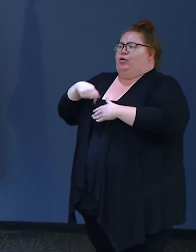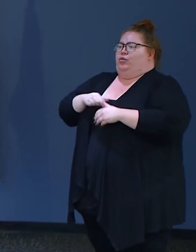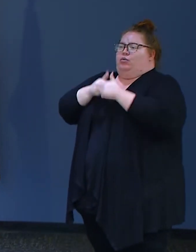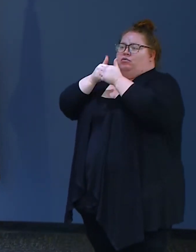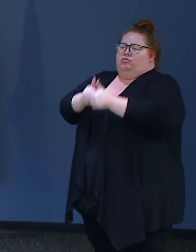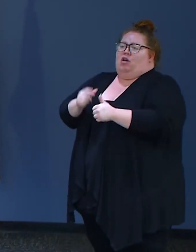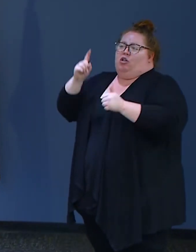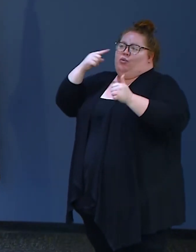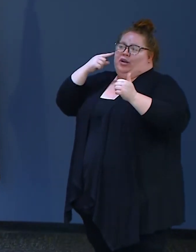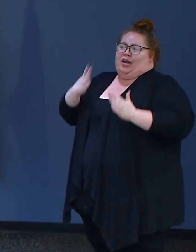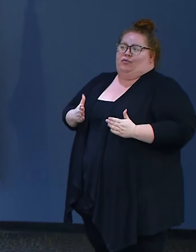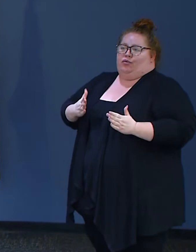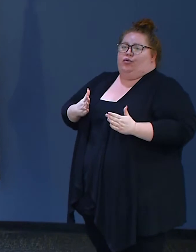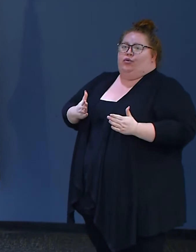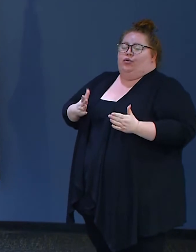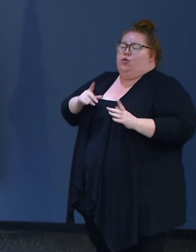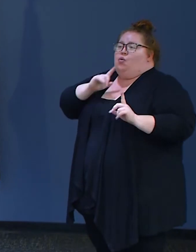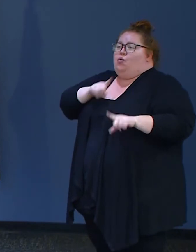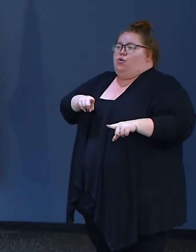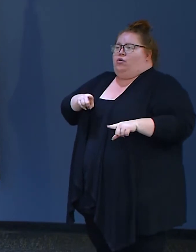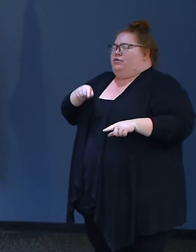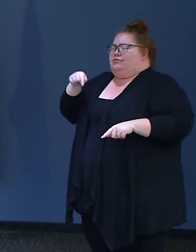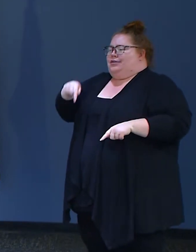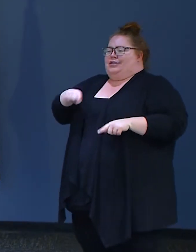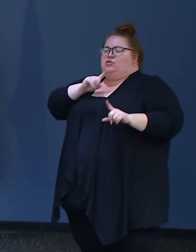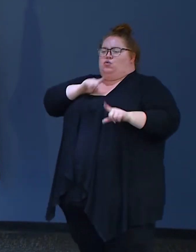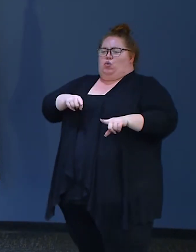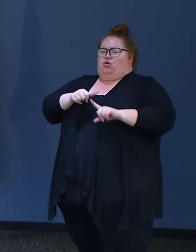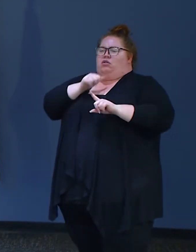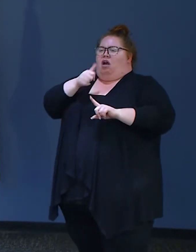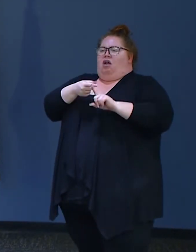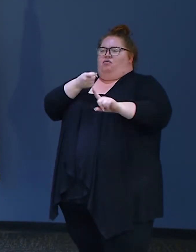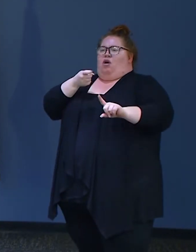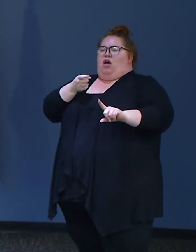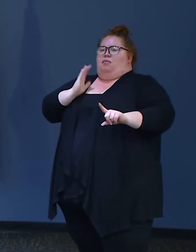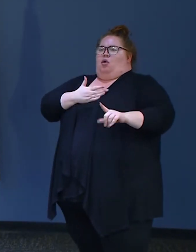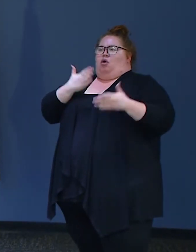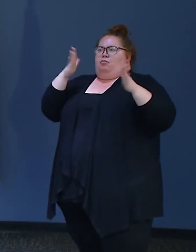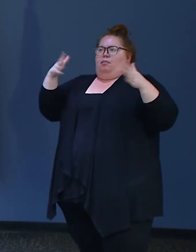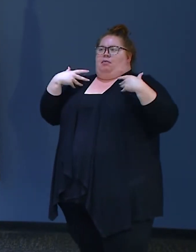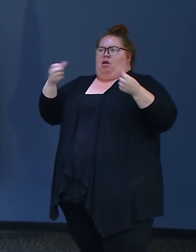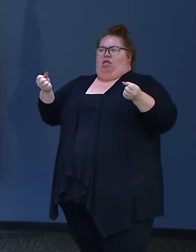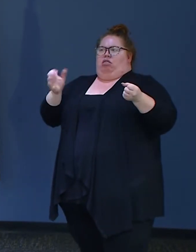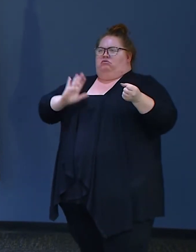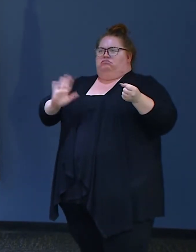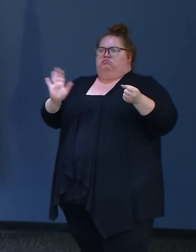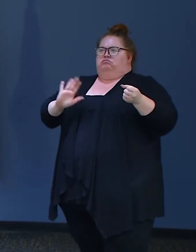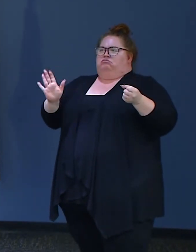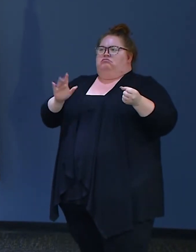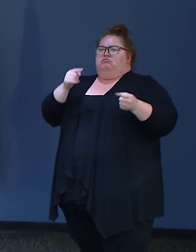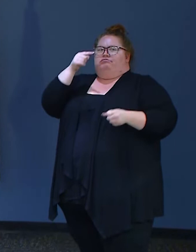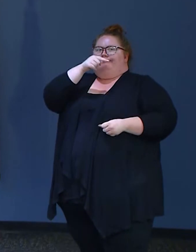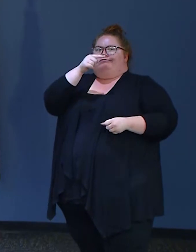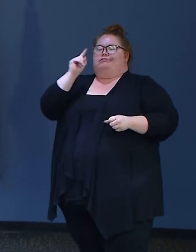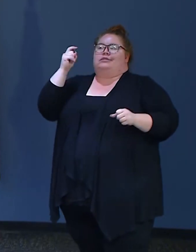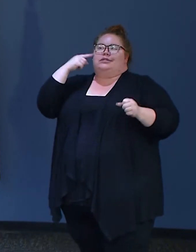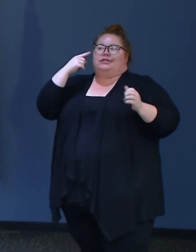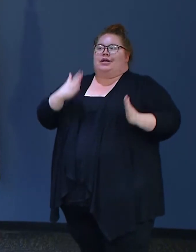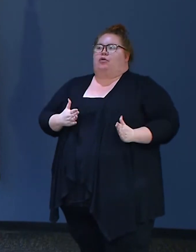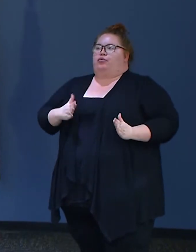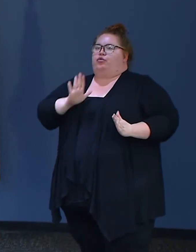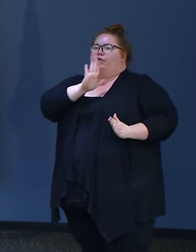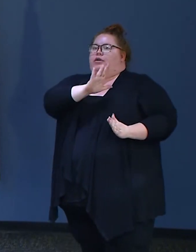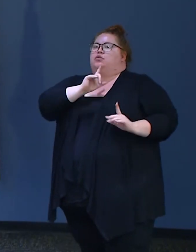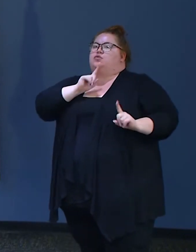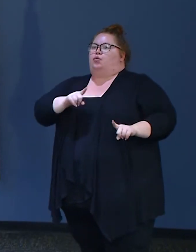not an order that came from our public health department, nor is it an order that came from the CAO or the Board of Supervisors. So it's the governor's order that we